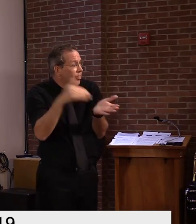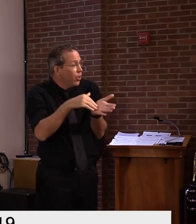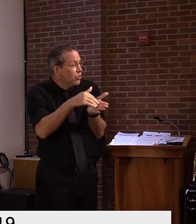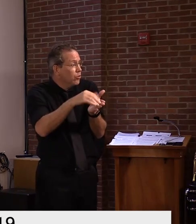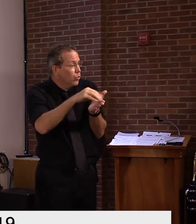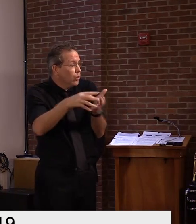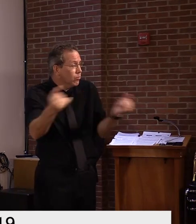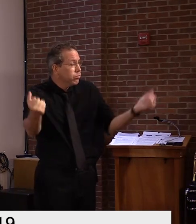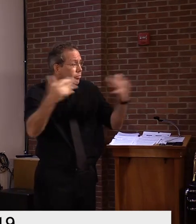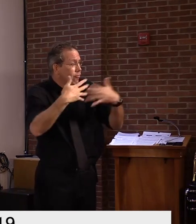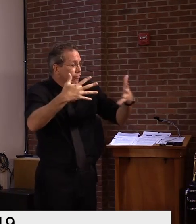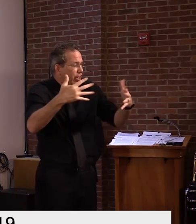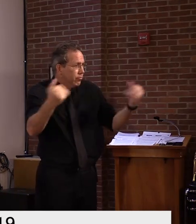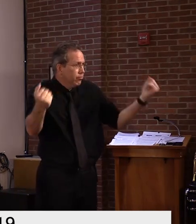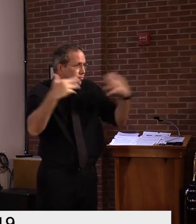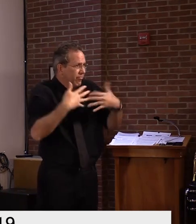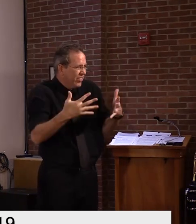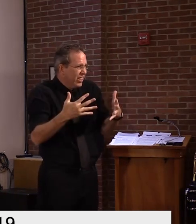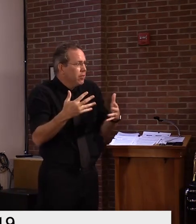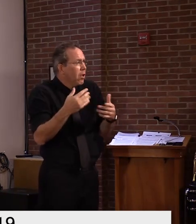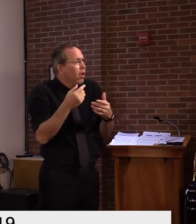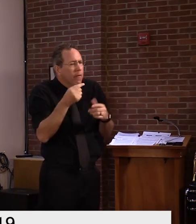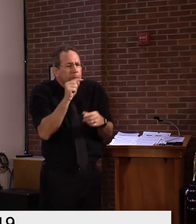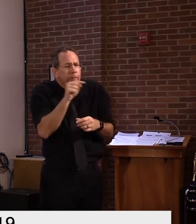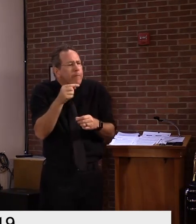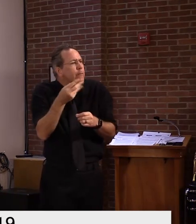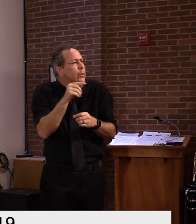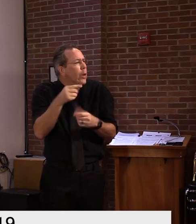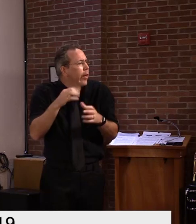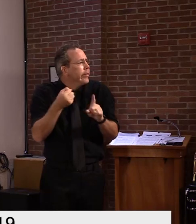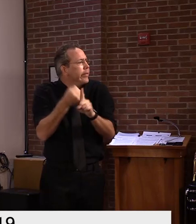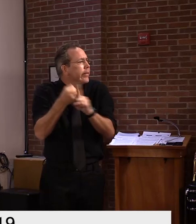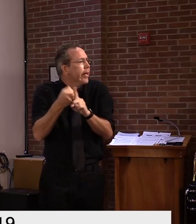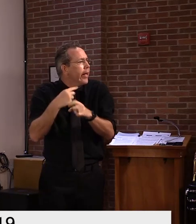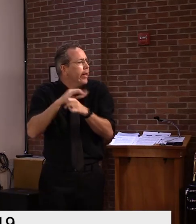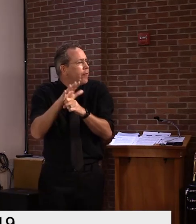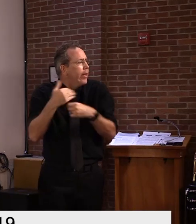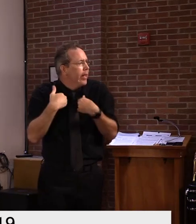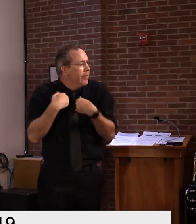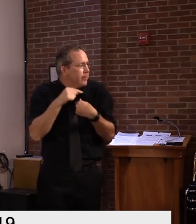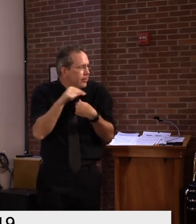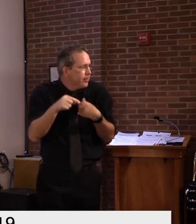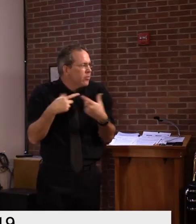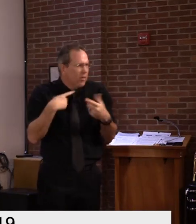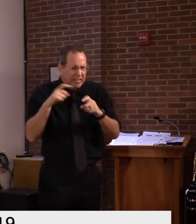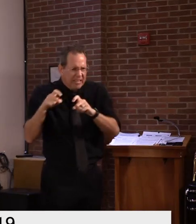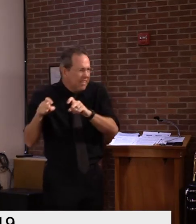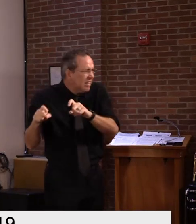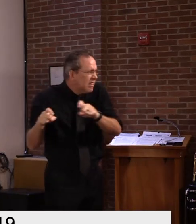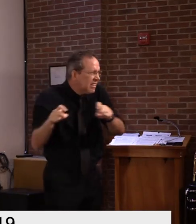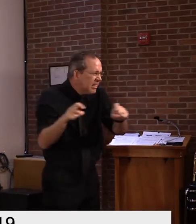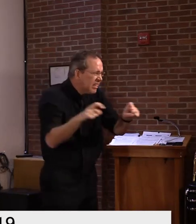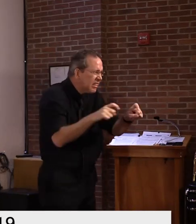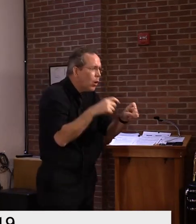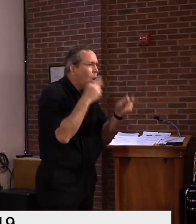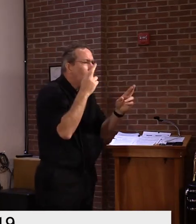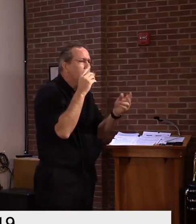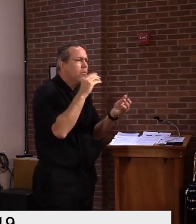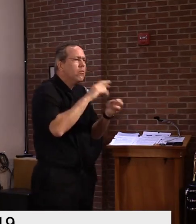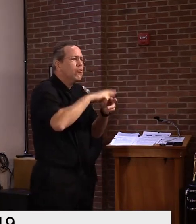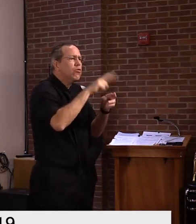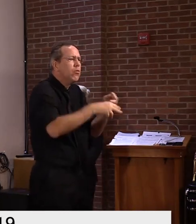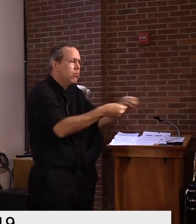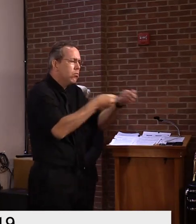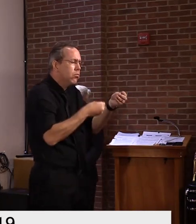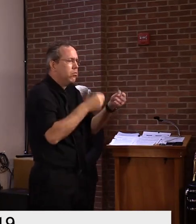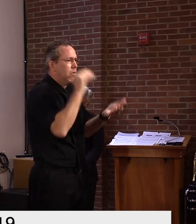see, again, lots of tests done, and hopefully only a small percentage of those tests be positive. But we know by